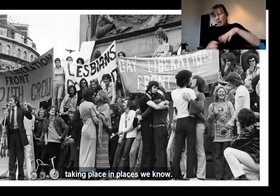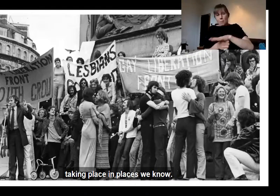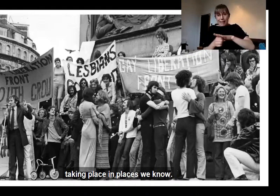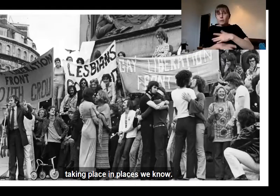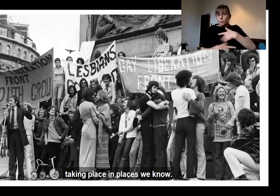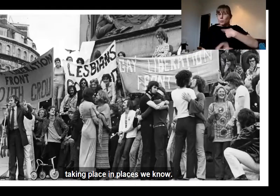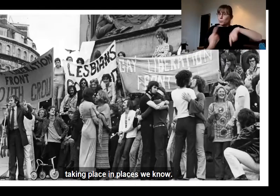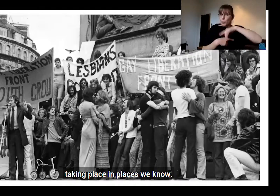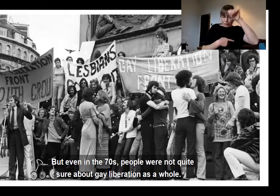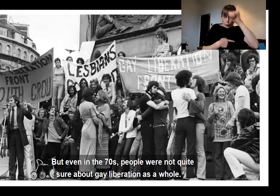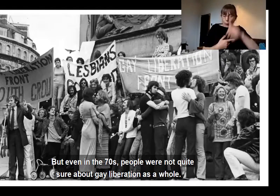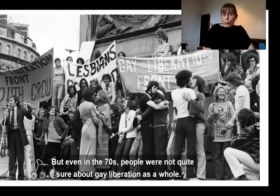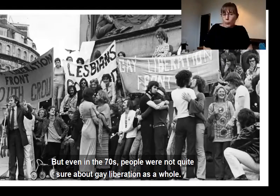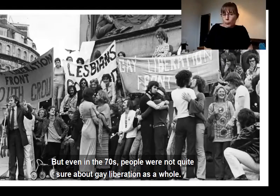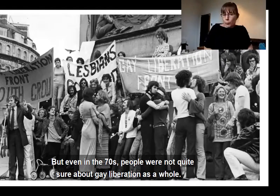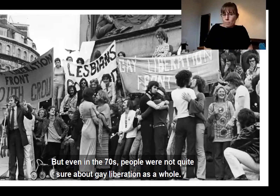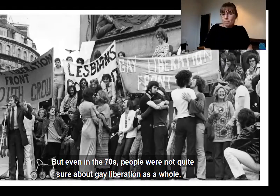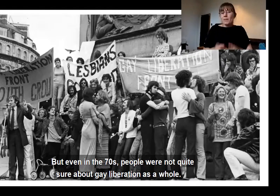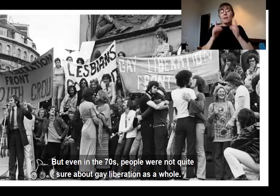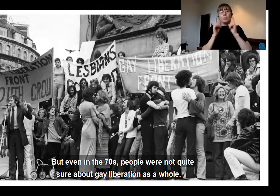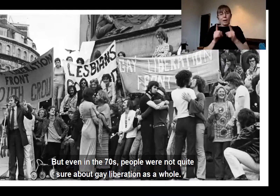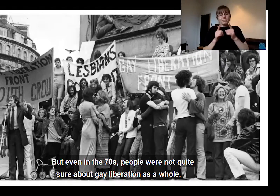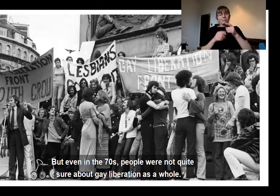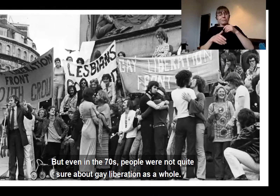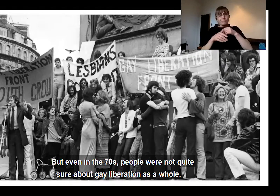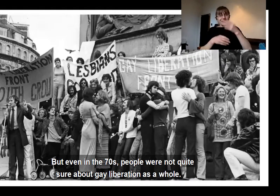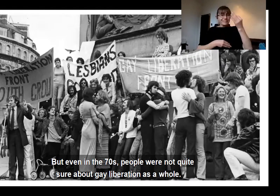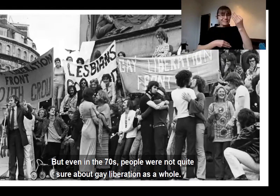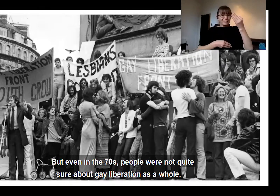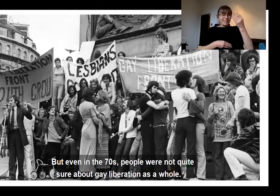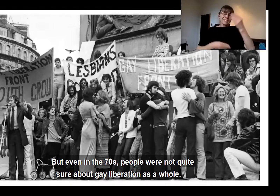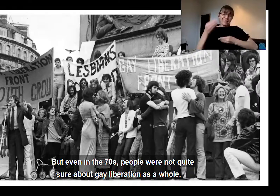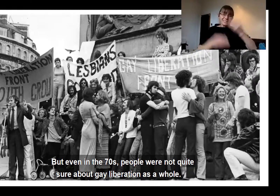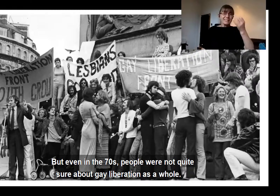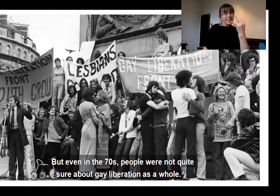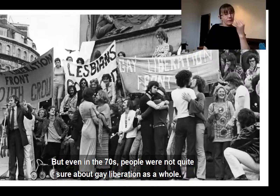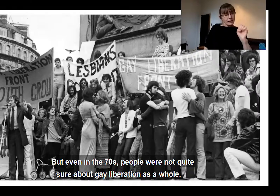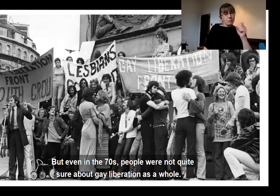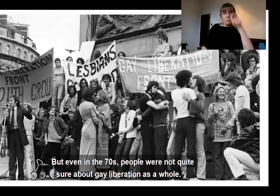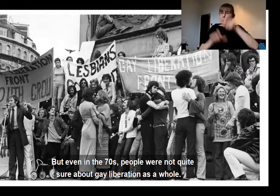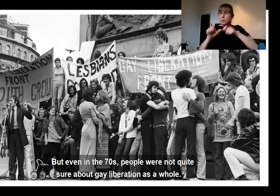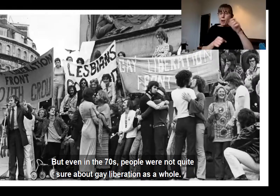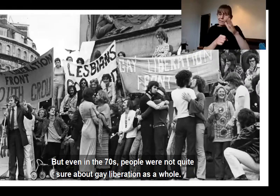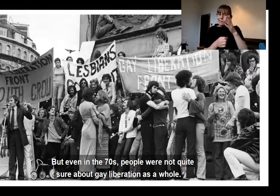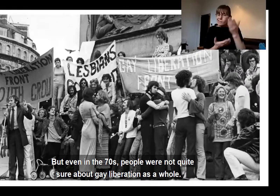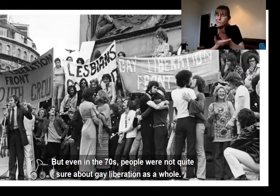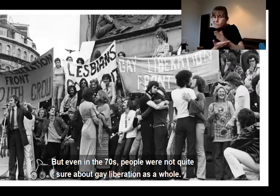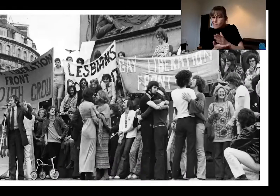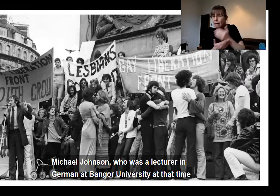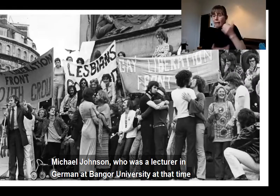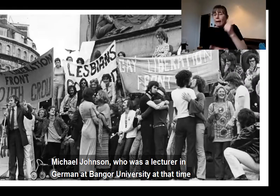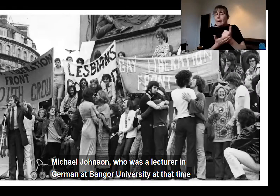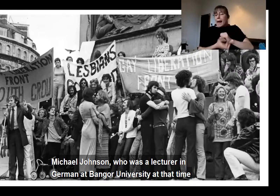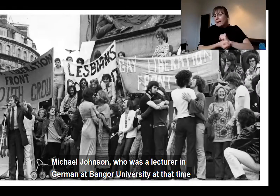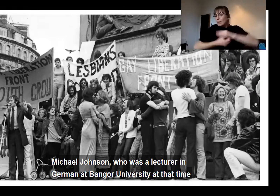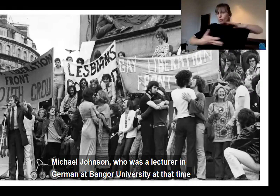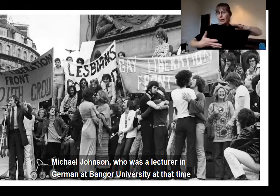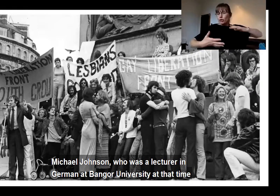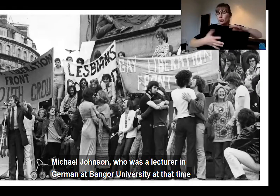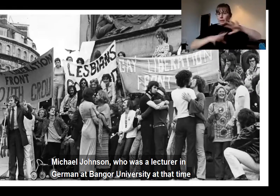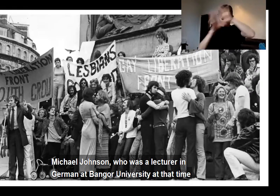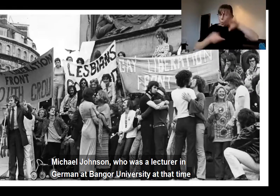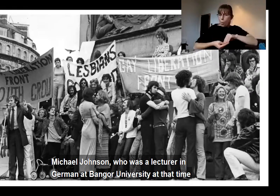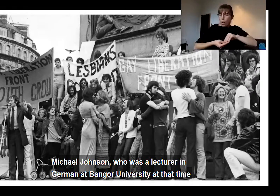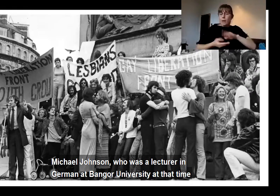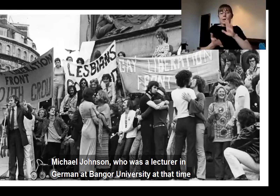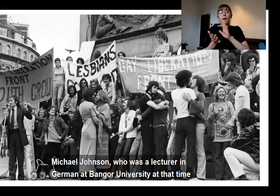know. But even in the 70s, people were not quite sure about gay liberation as a whole. Michael Johnson,